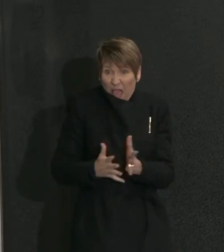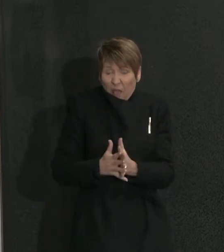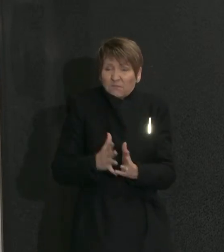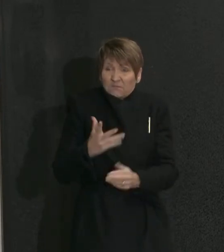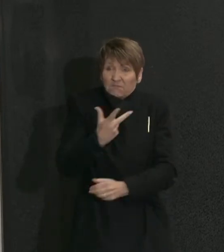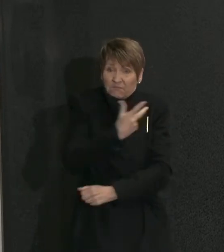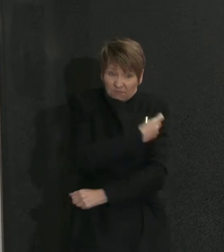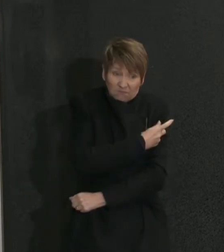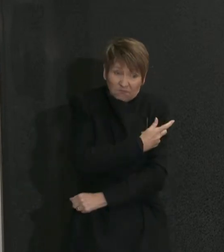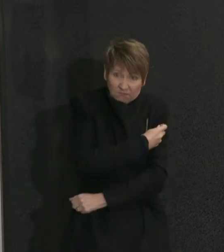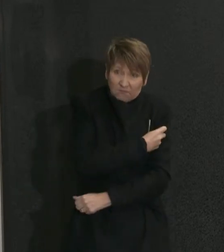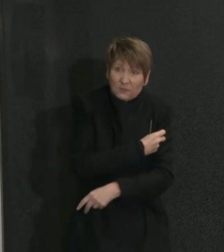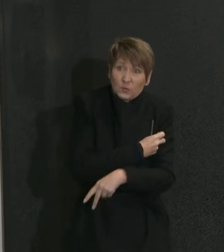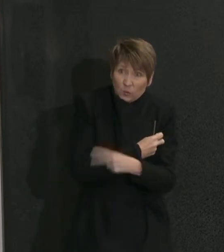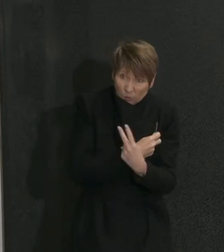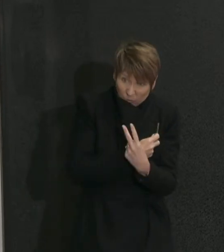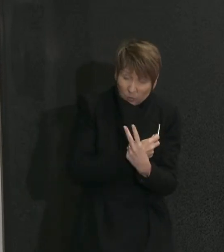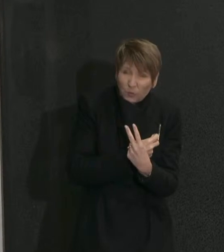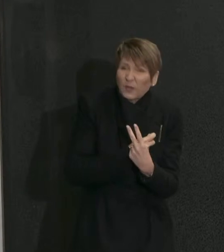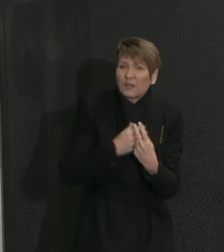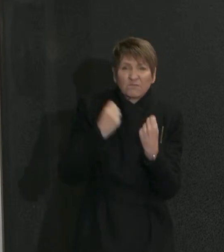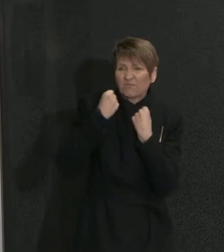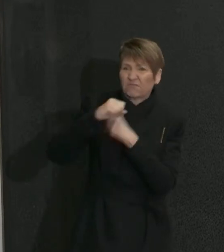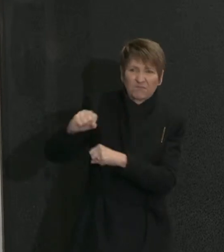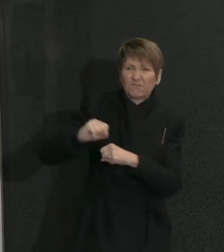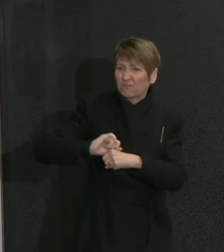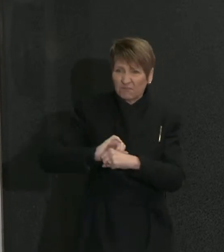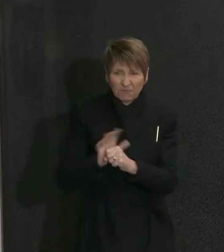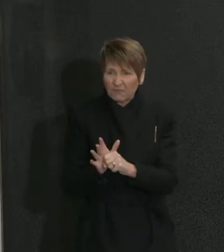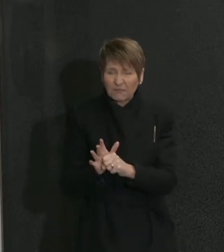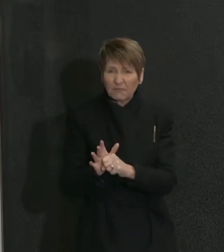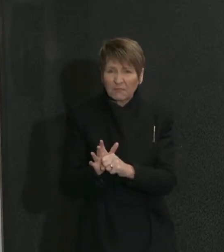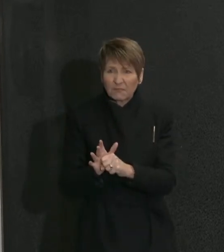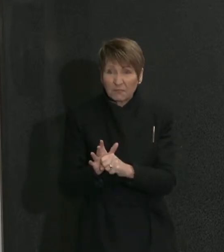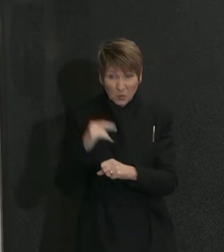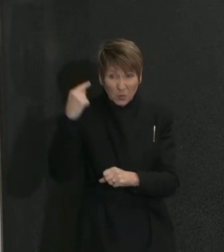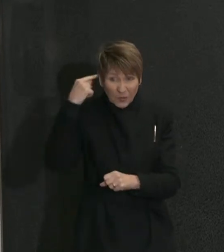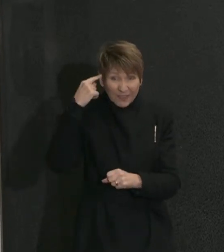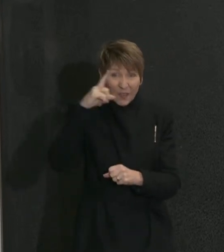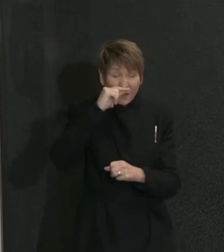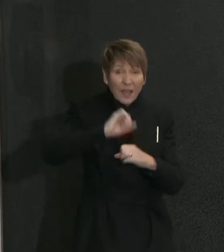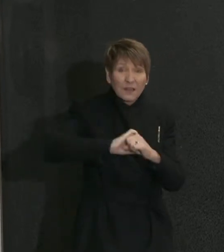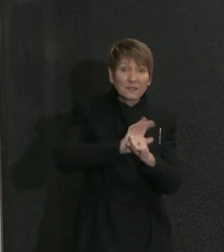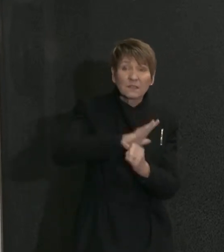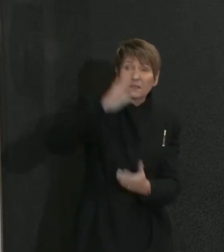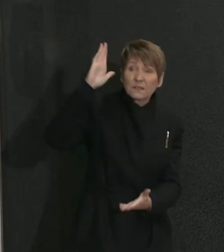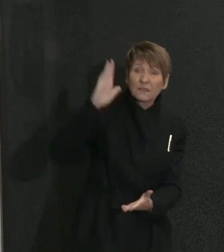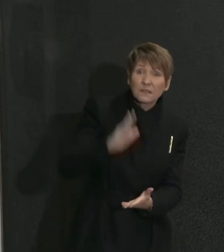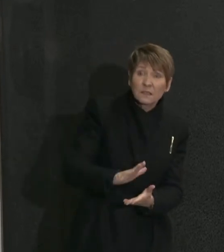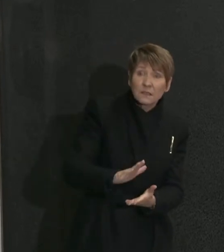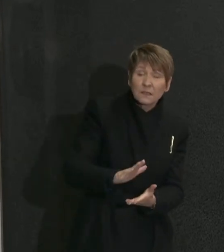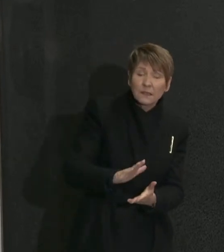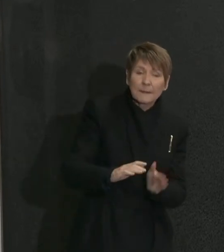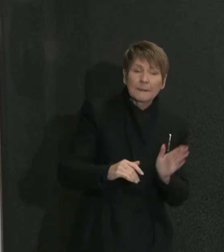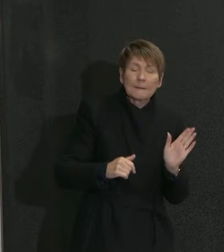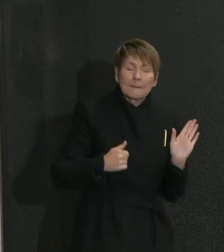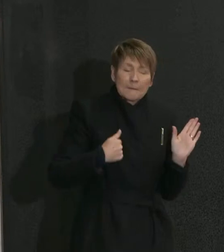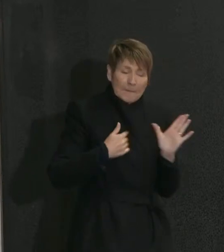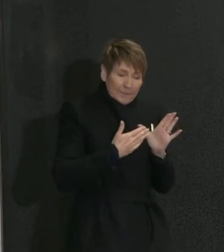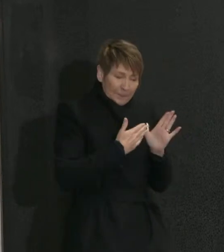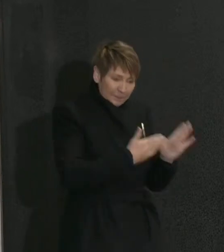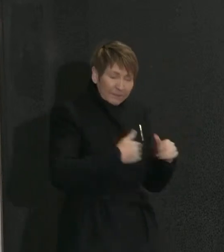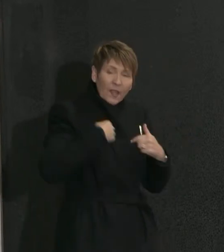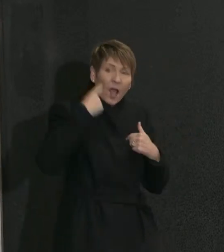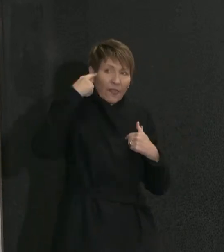time? Is it attainable? I think it still is in our state. Whether it's still attainable elsewhere, I'll leave other leaders in those